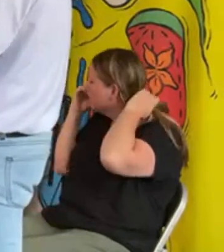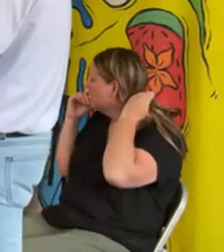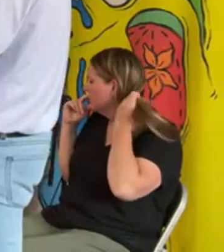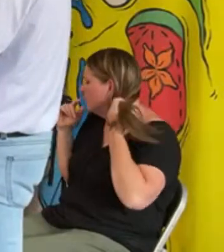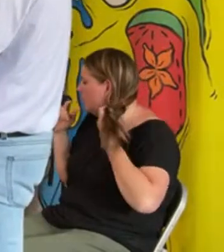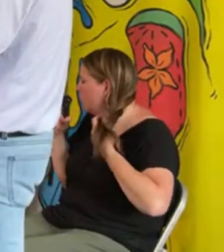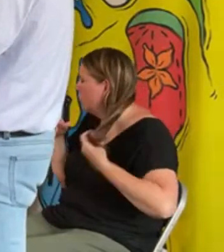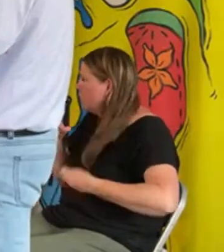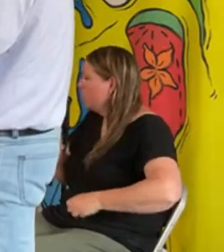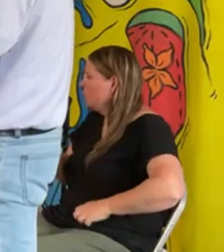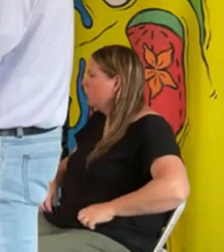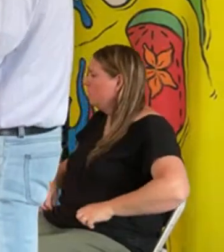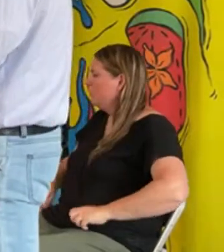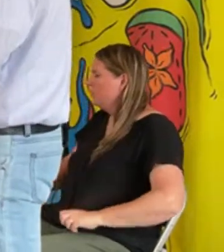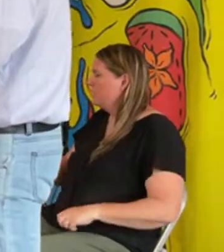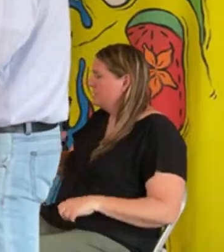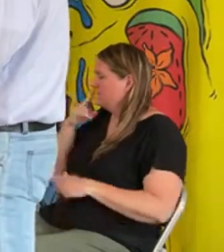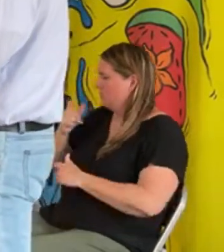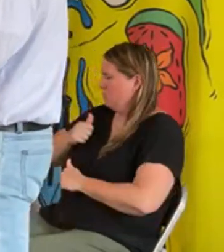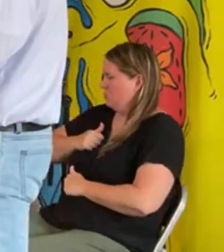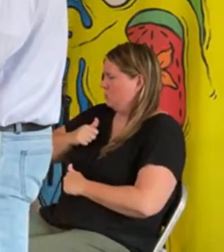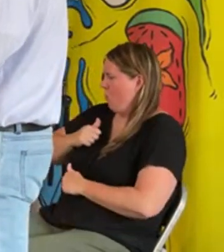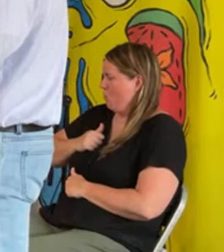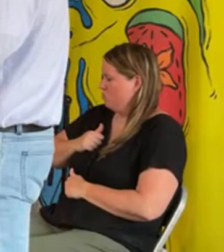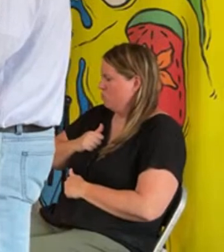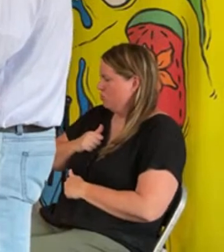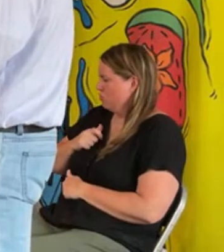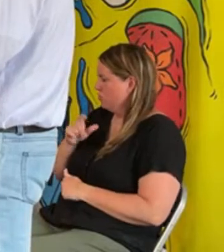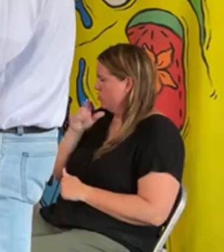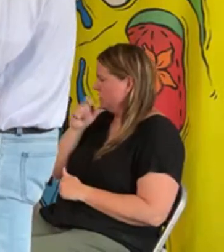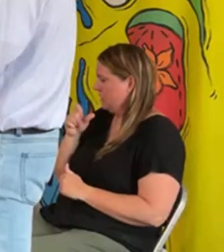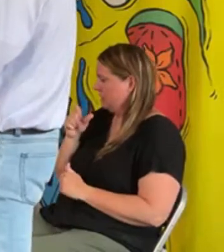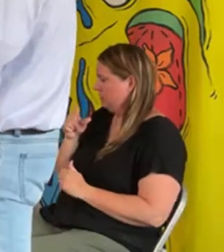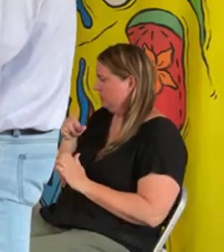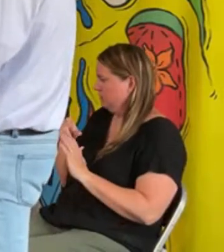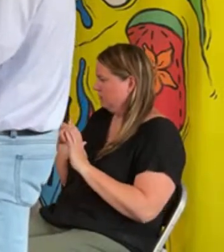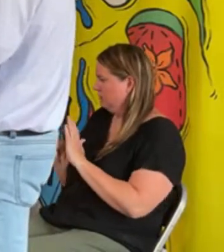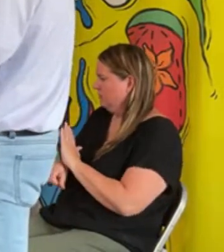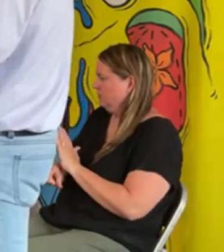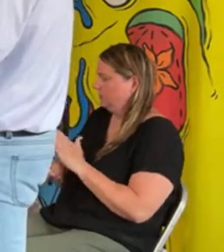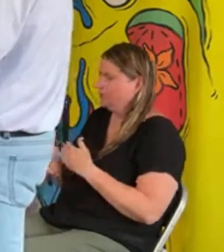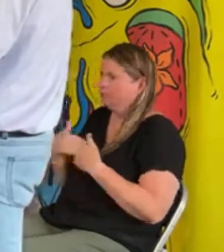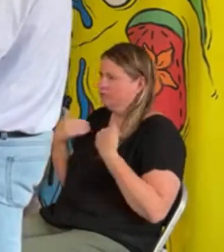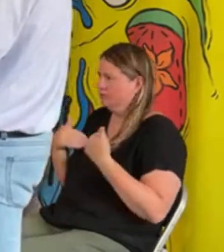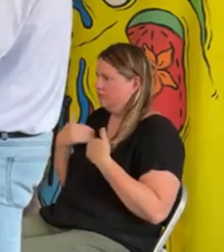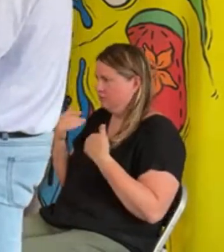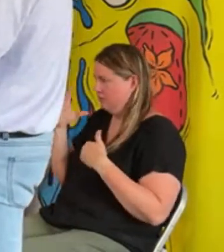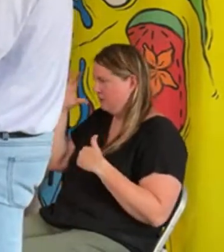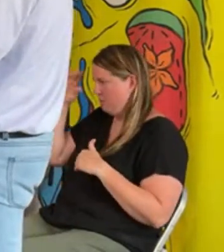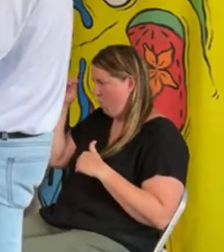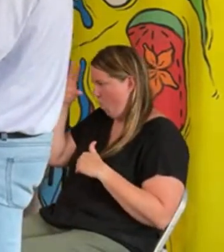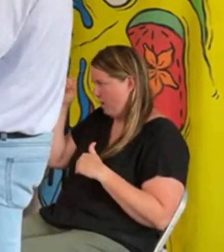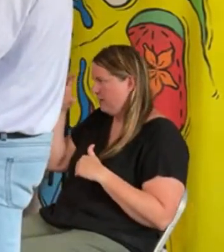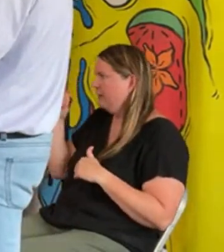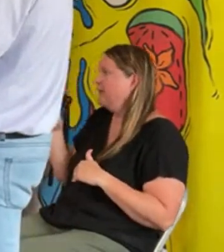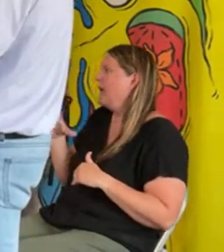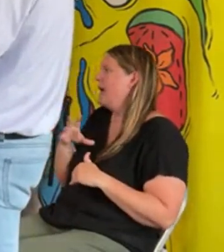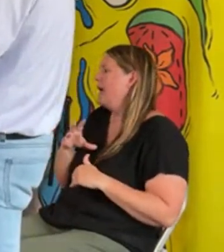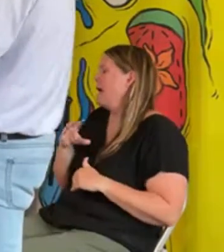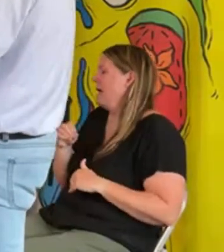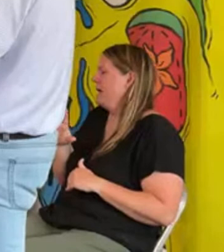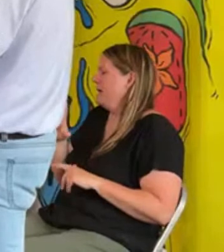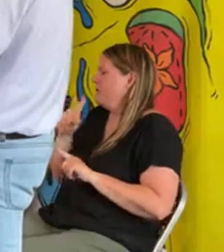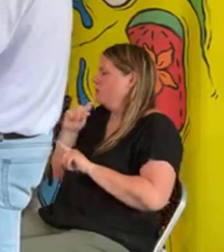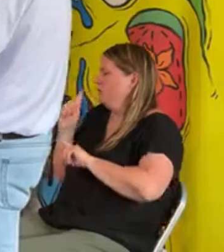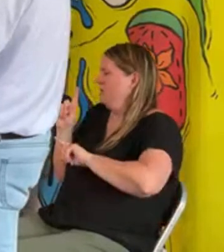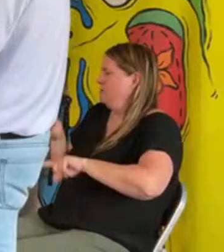see a soldier shoot and kill a young deaf boy at a public gathering. And in response to